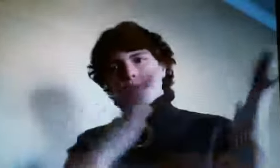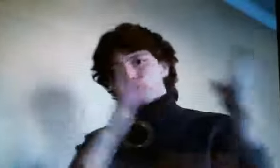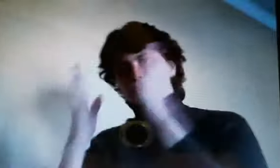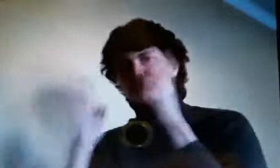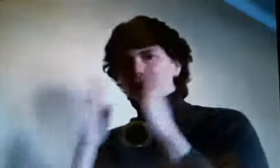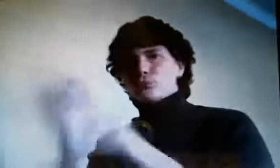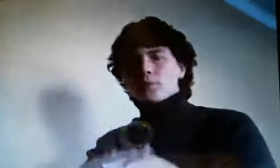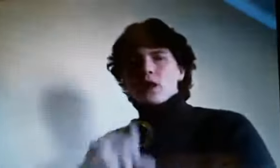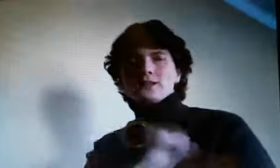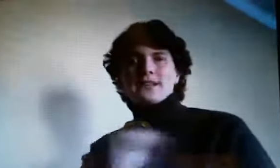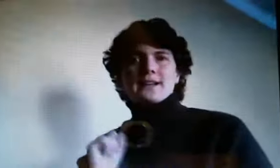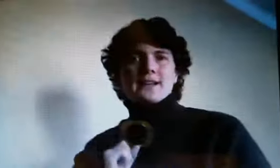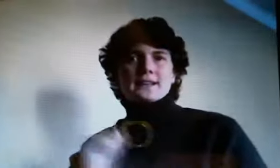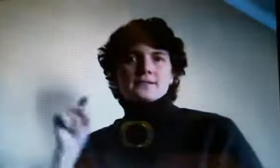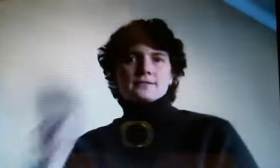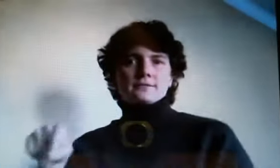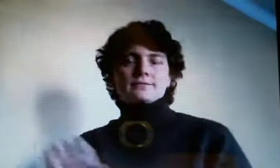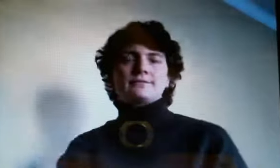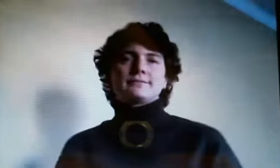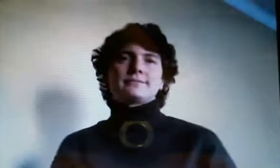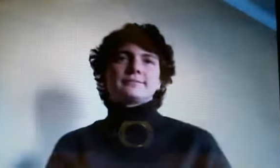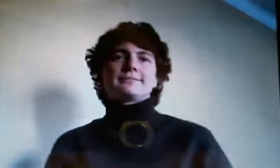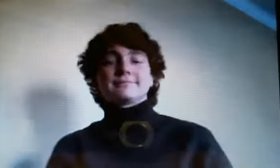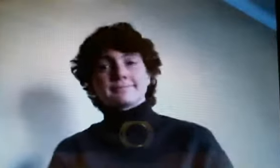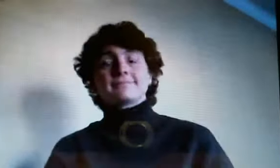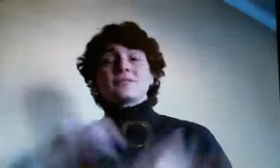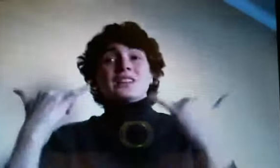keep in contact so we can focus on the Senate.